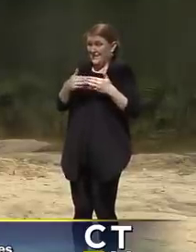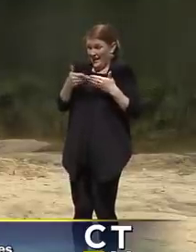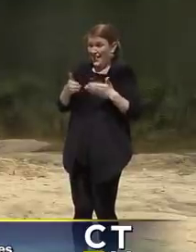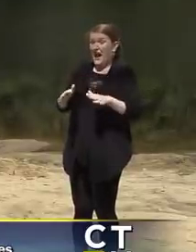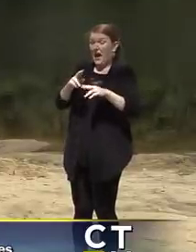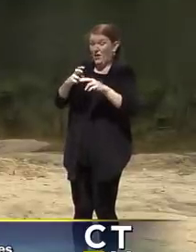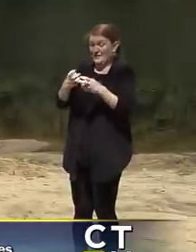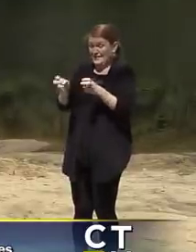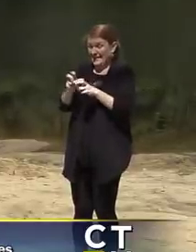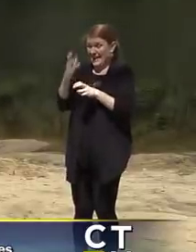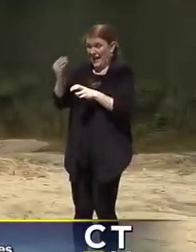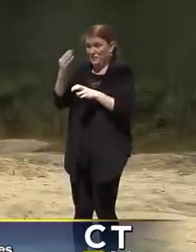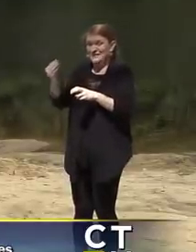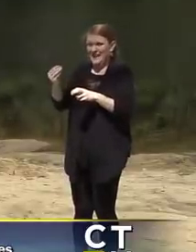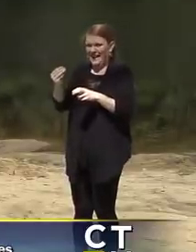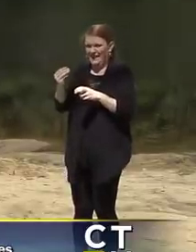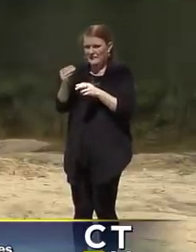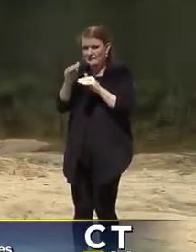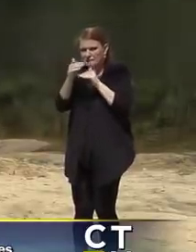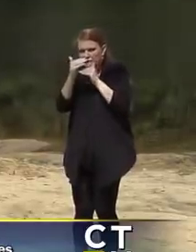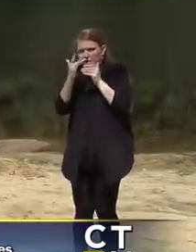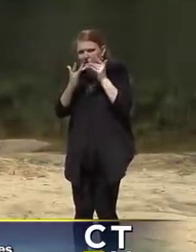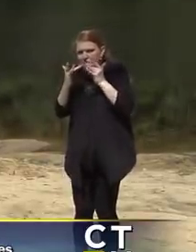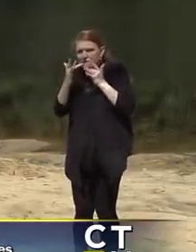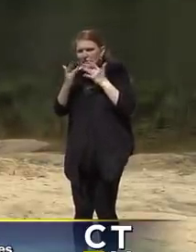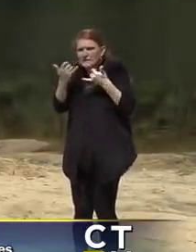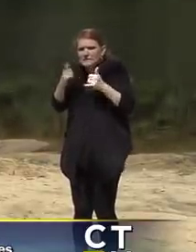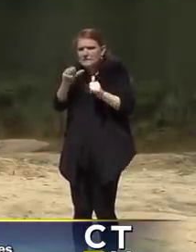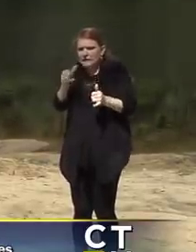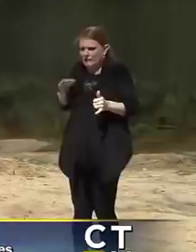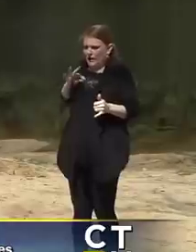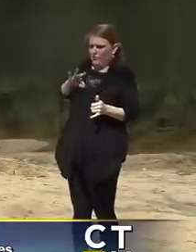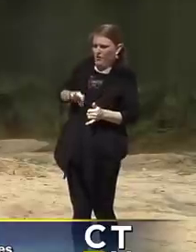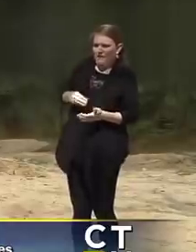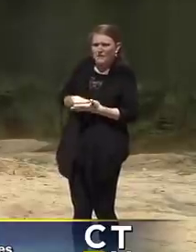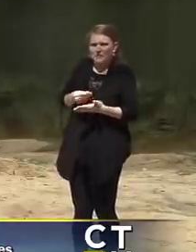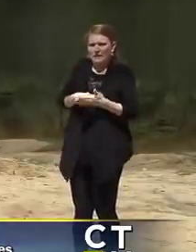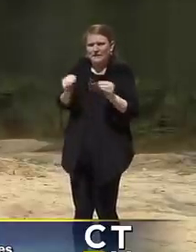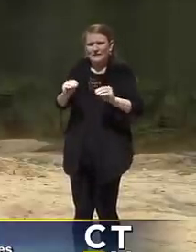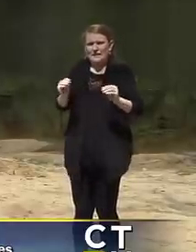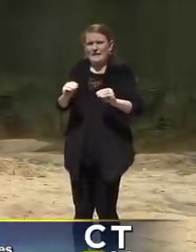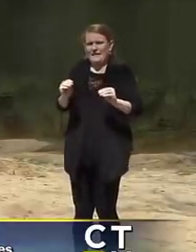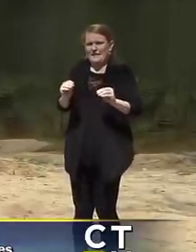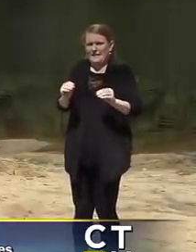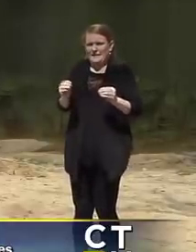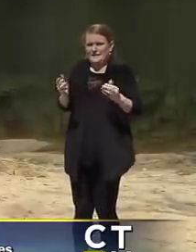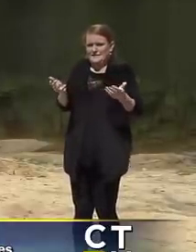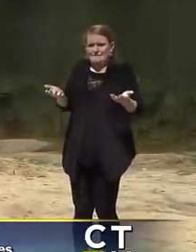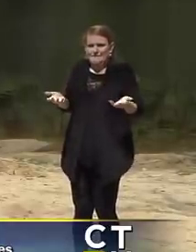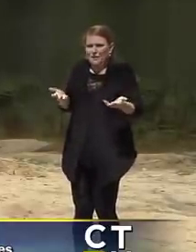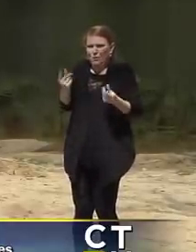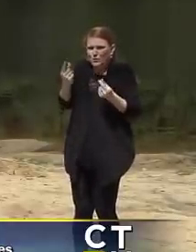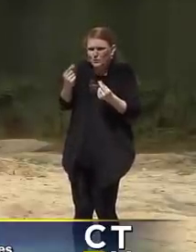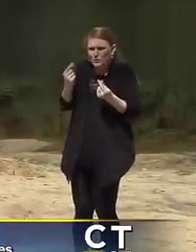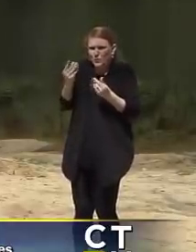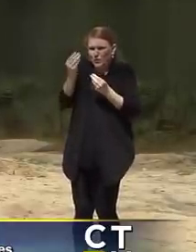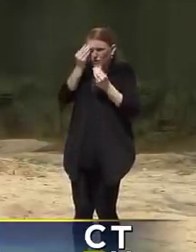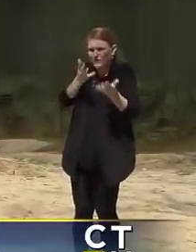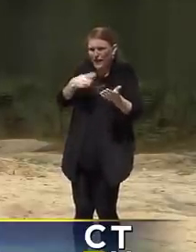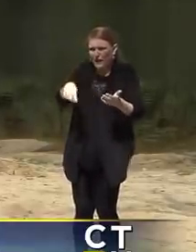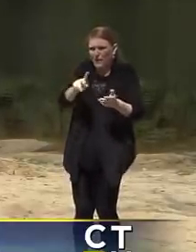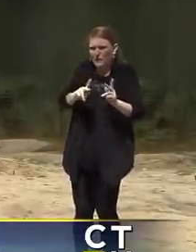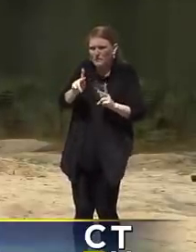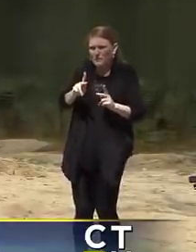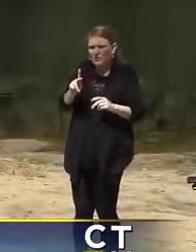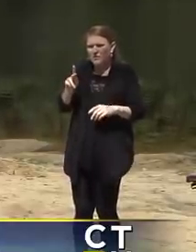really make any kind of money? Look at Georgia, just throwing open the doors and say, everybody come. That's not the way it worked. I think people